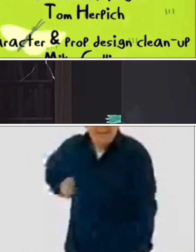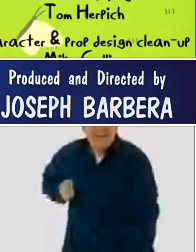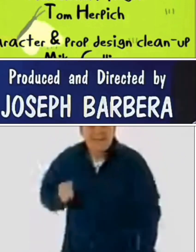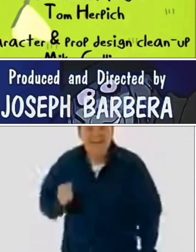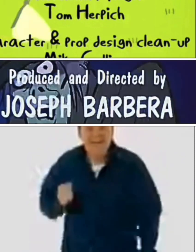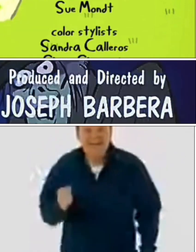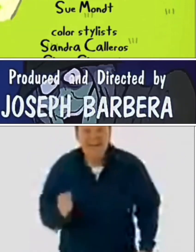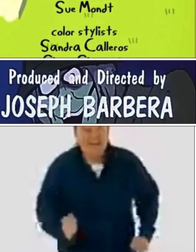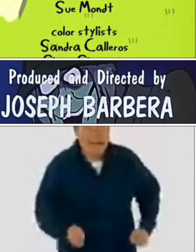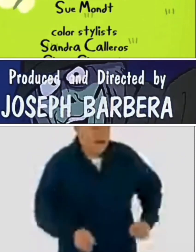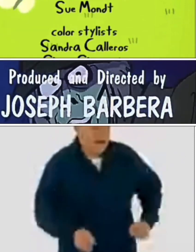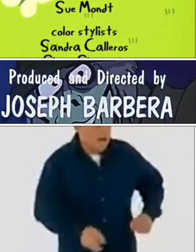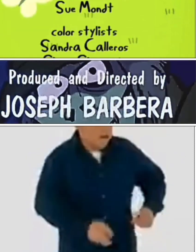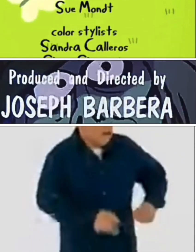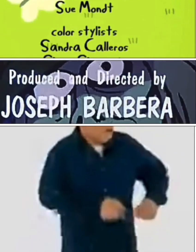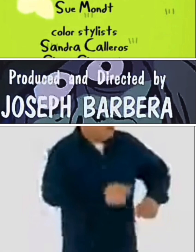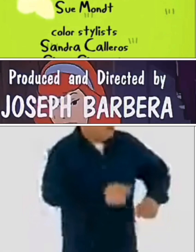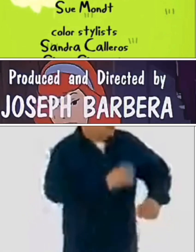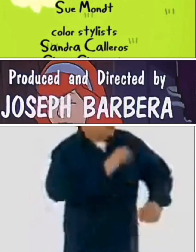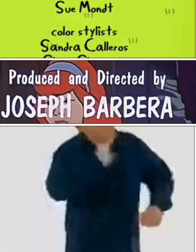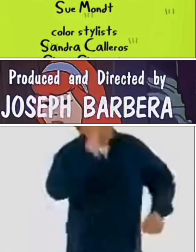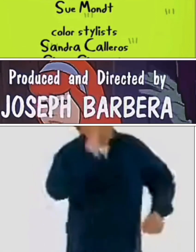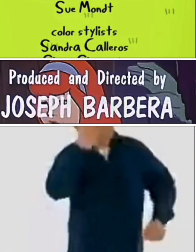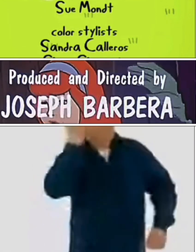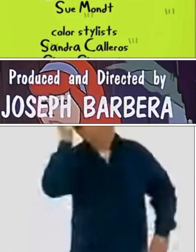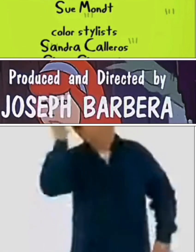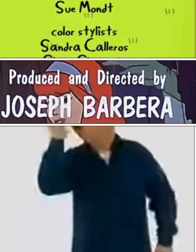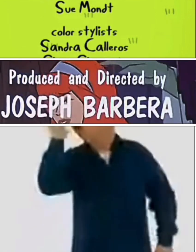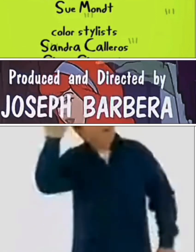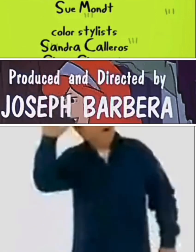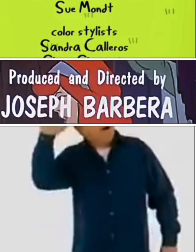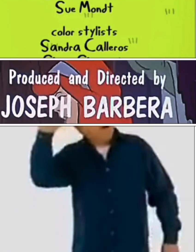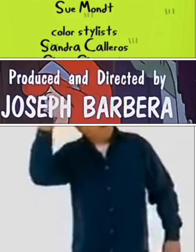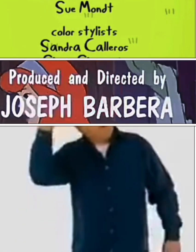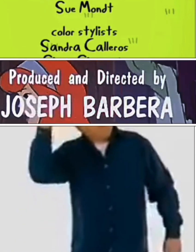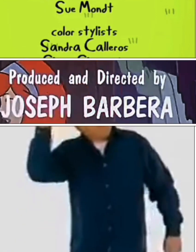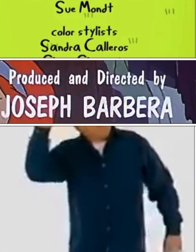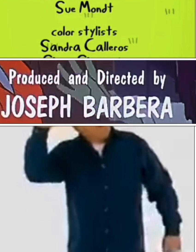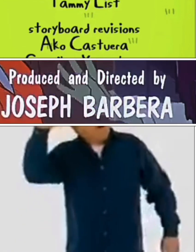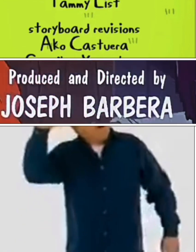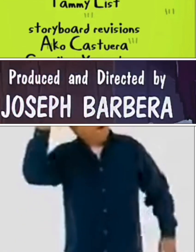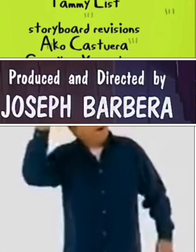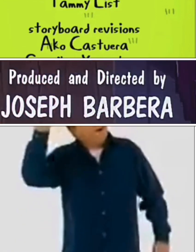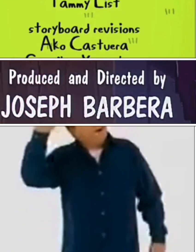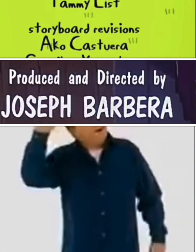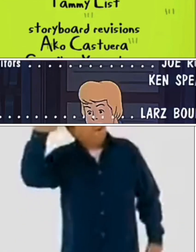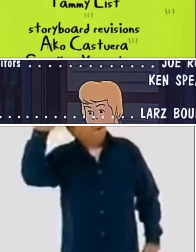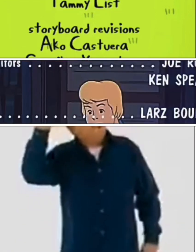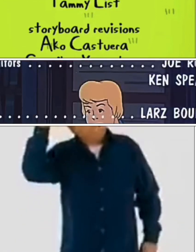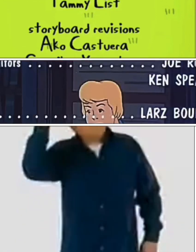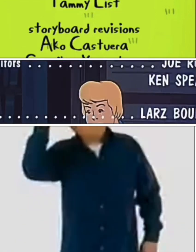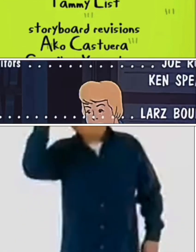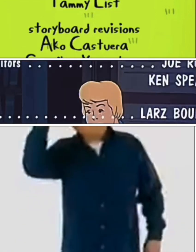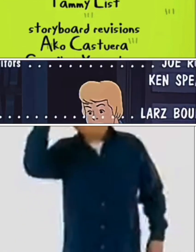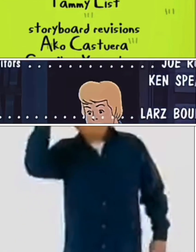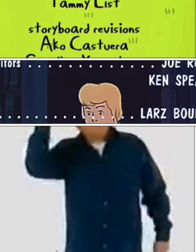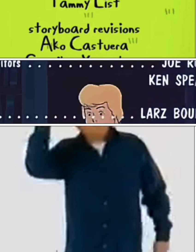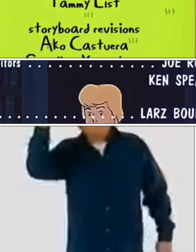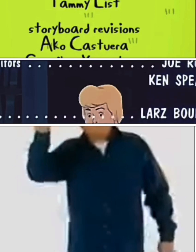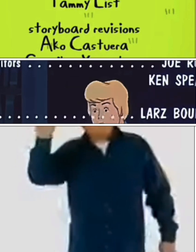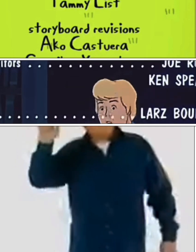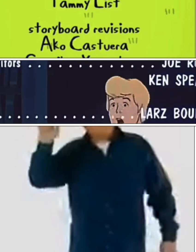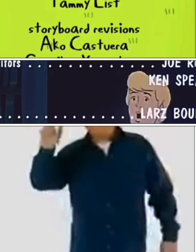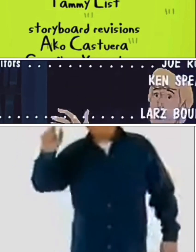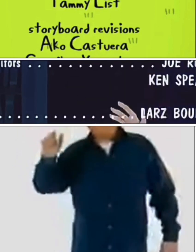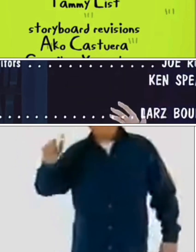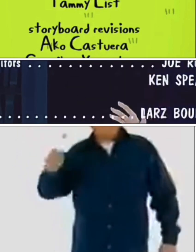people started singing it not knowing what it was, and they'll continue singing it forever just because this is